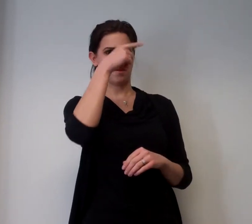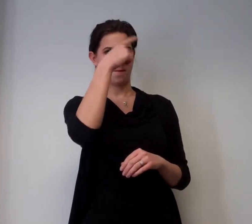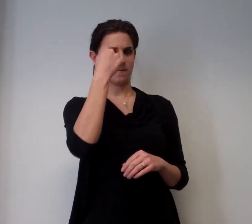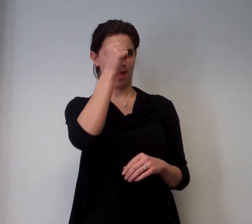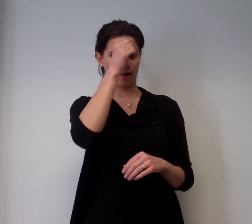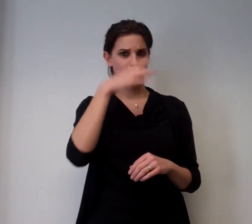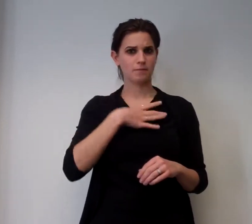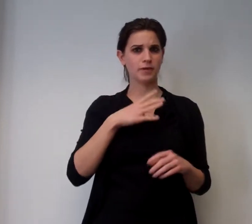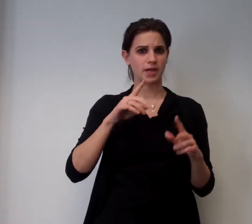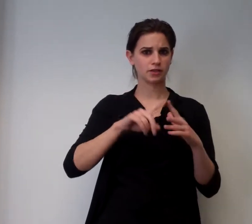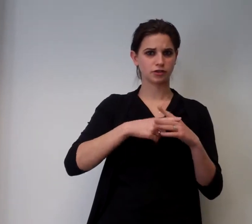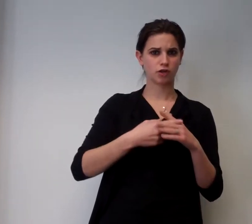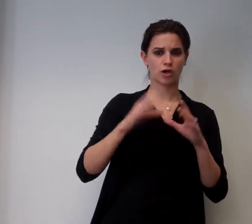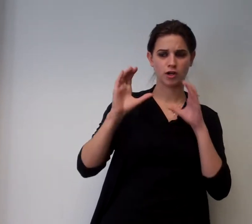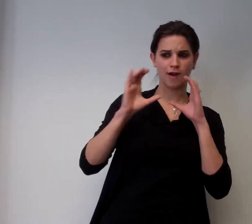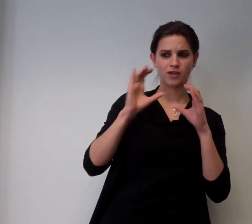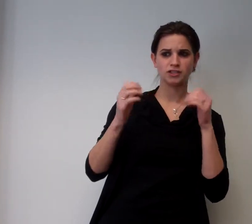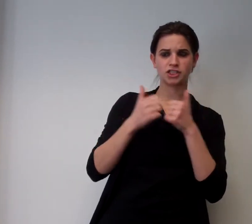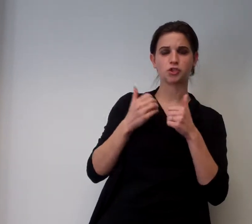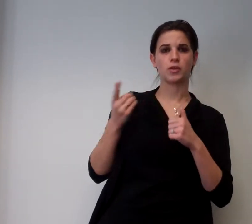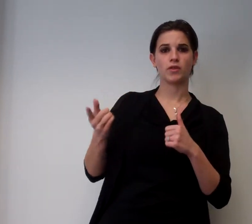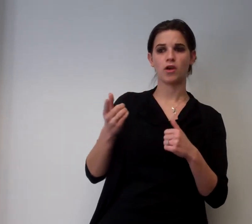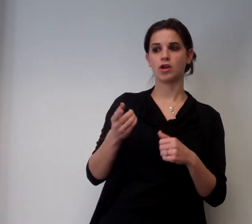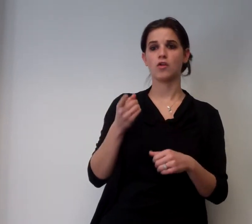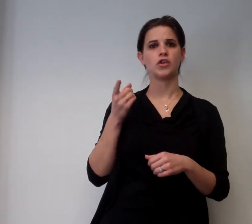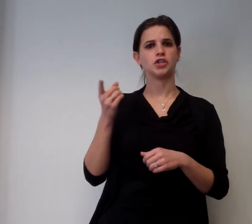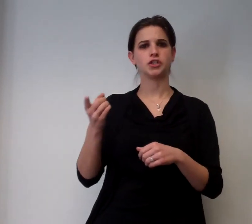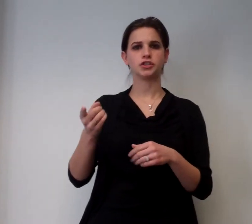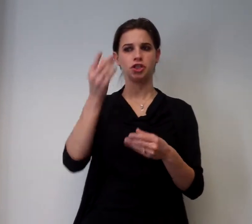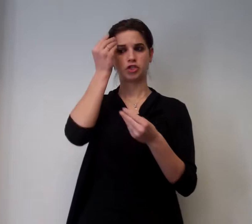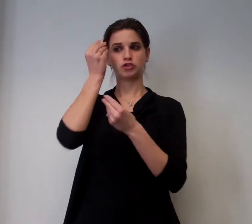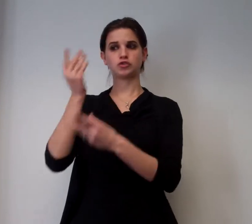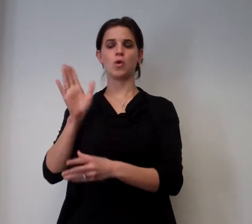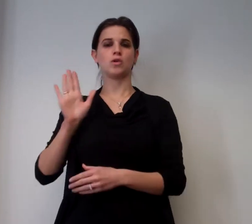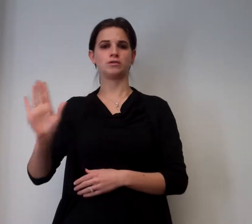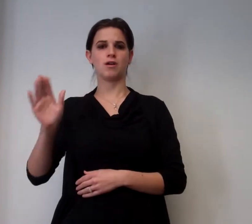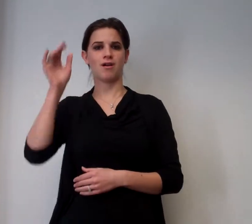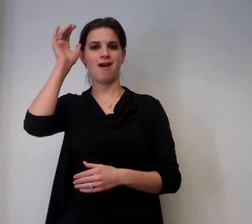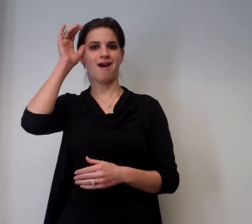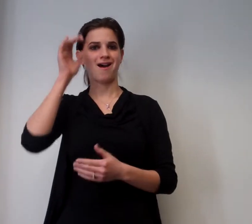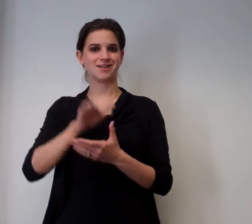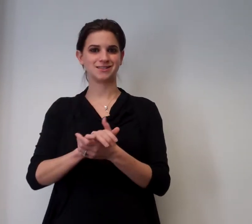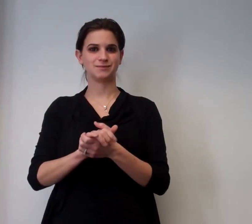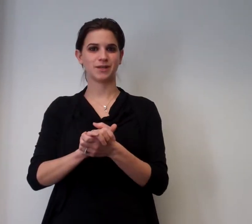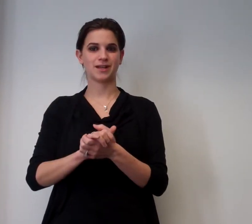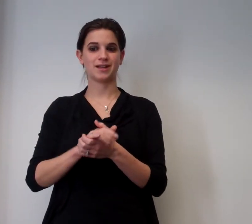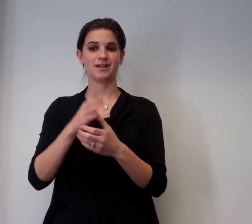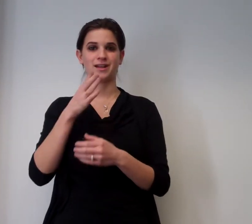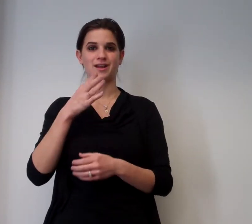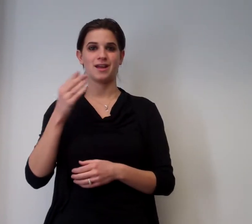confessed later to the murder, but an all-white jury found him innocent.